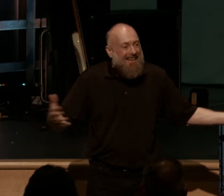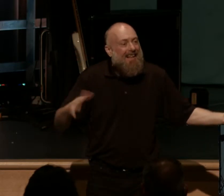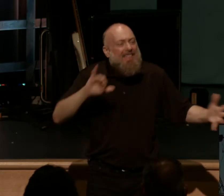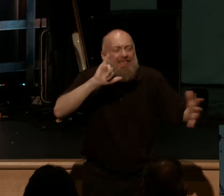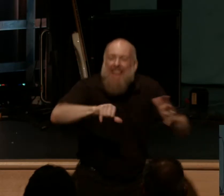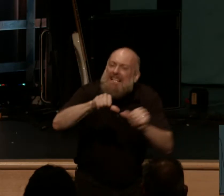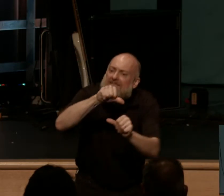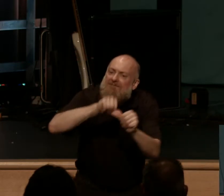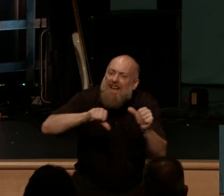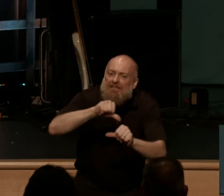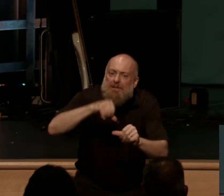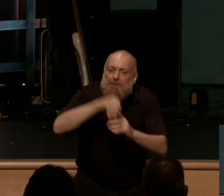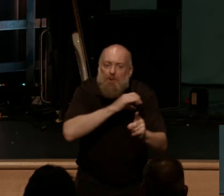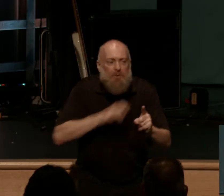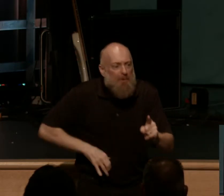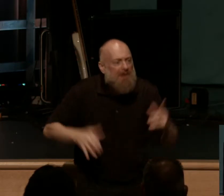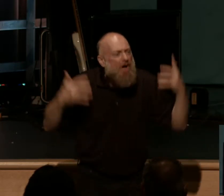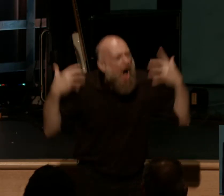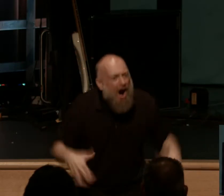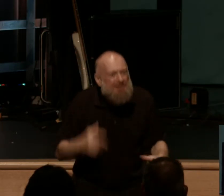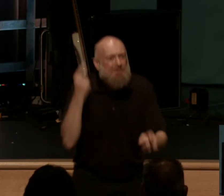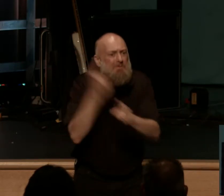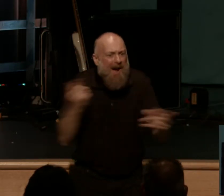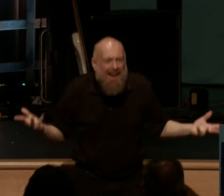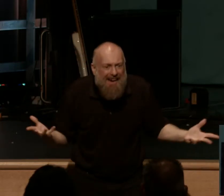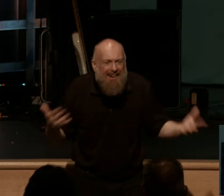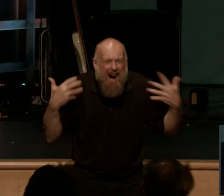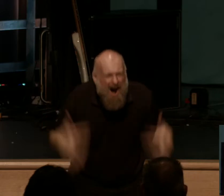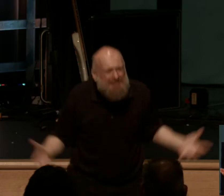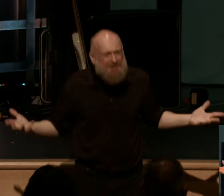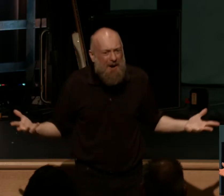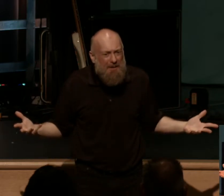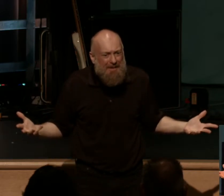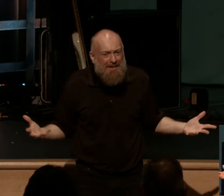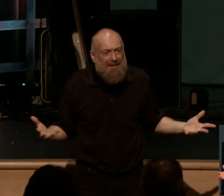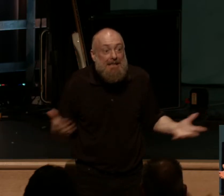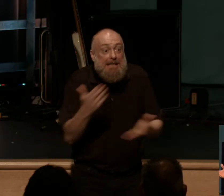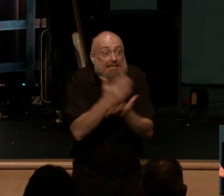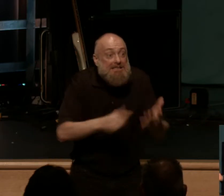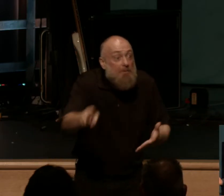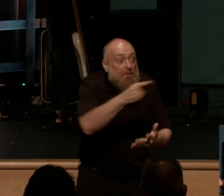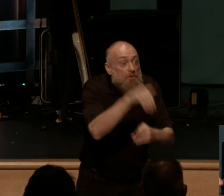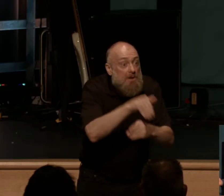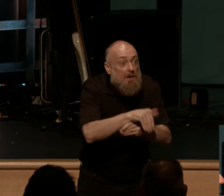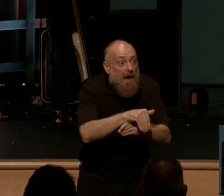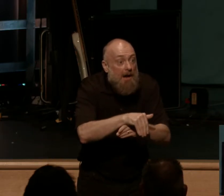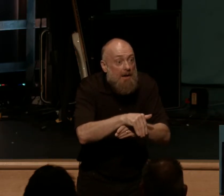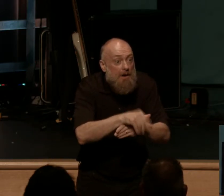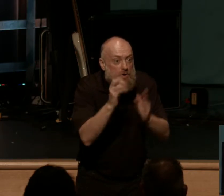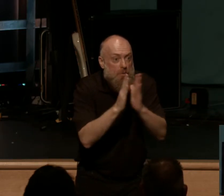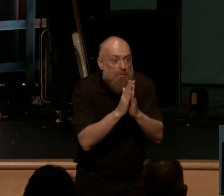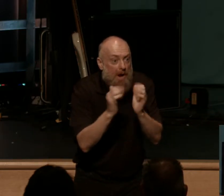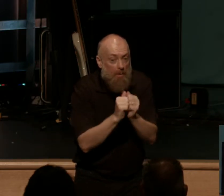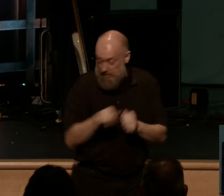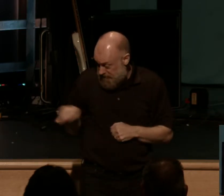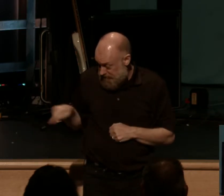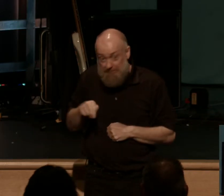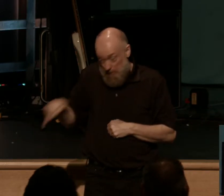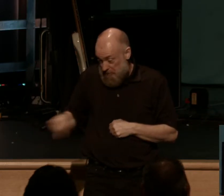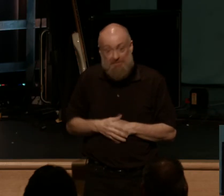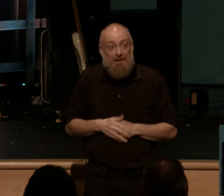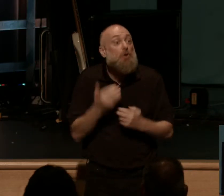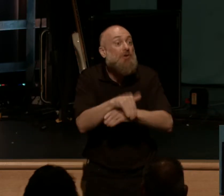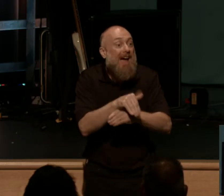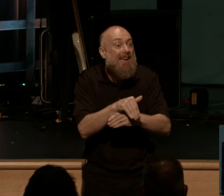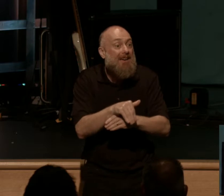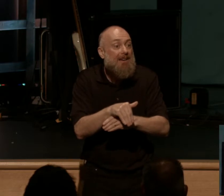that is shared in the Lord Jesus Christ. It is awesome, isn't it? It is so awesome. Even some of you tonight, as you begin to pray, you pray with someone you've never met before,